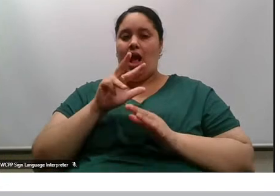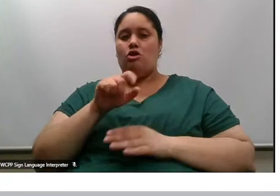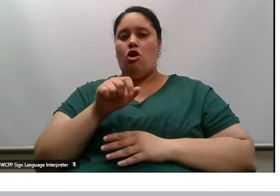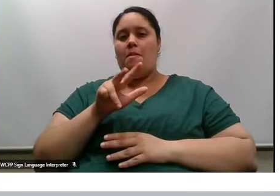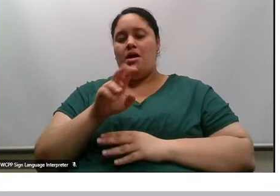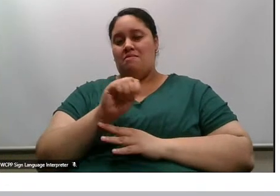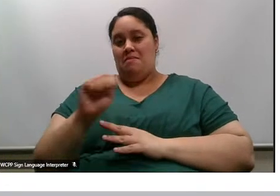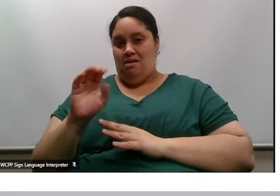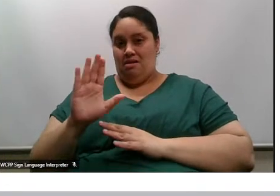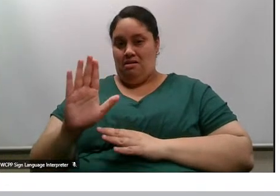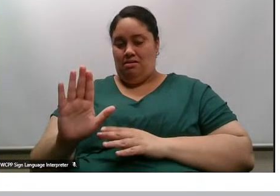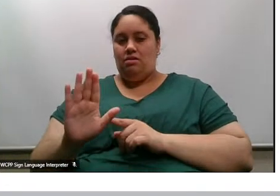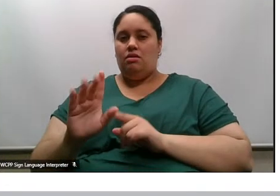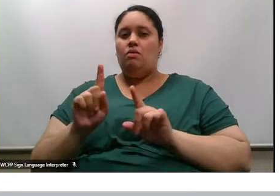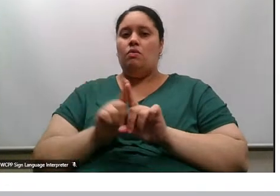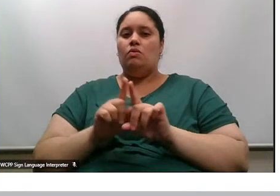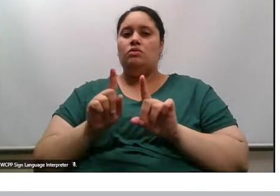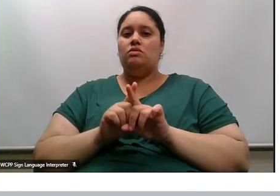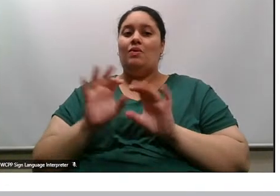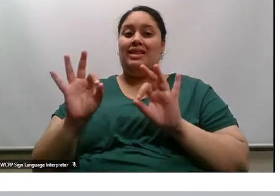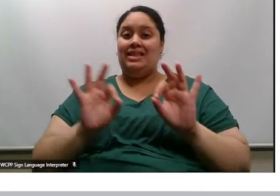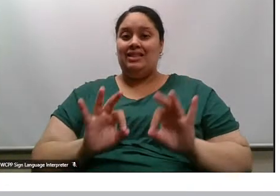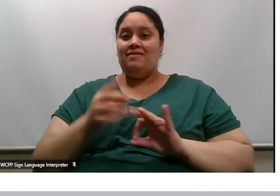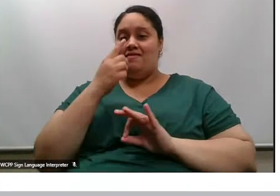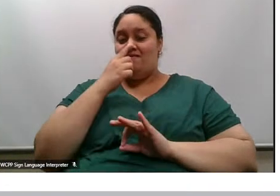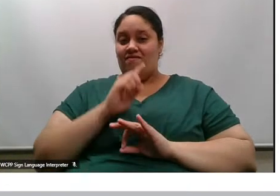million, and that was